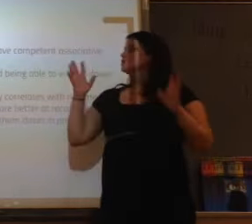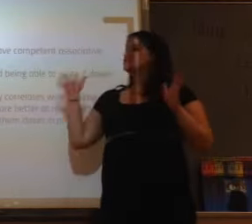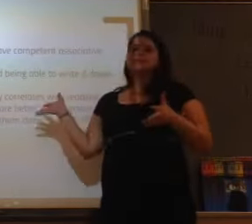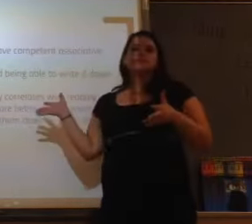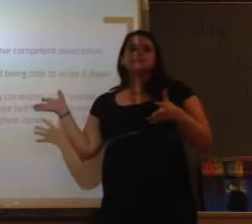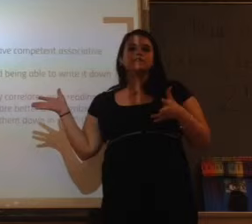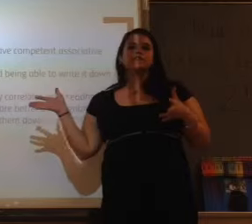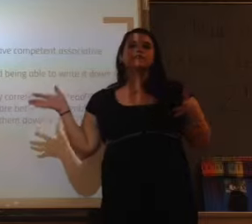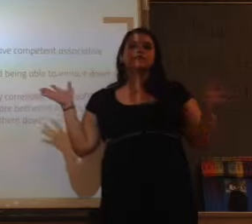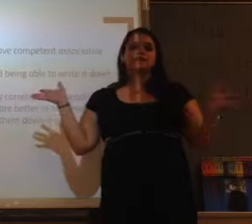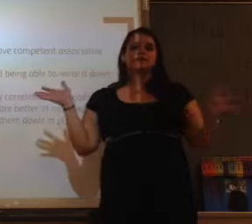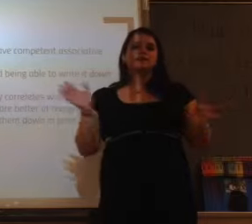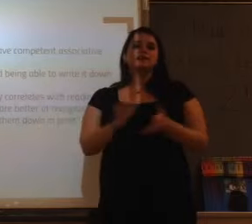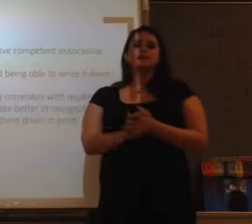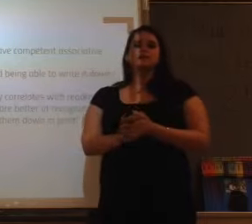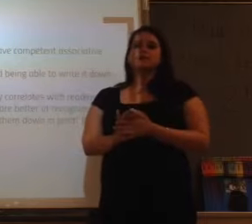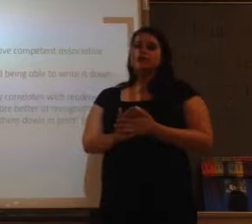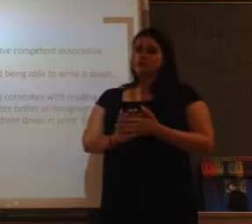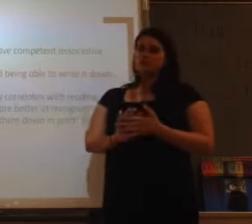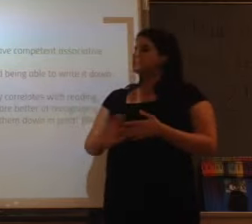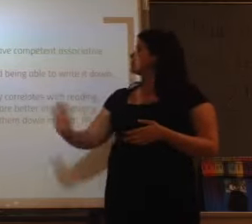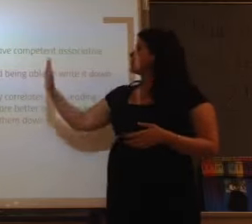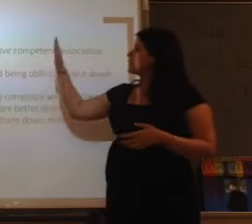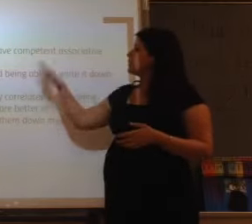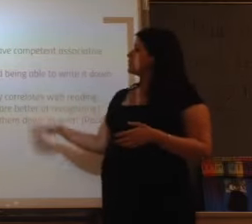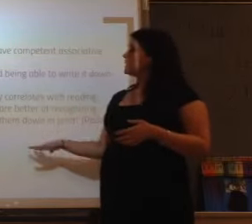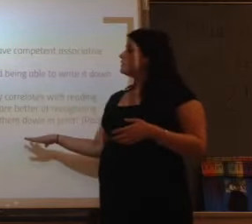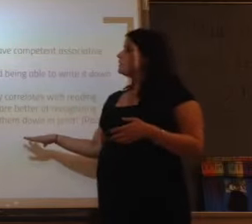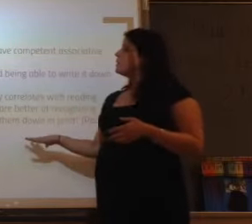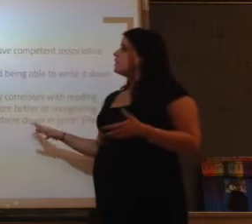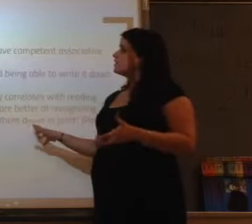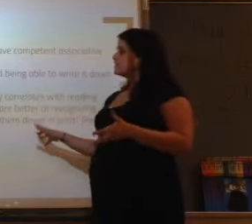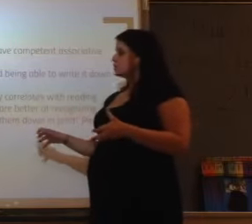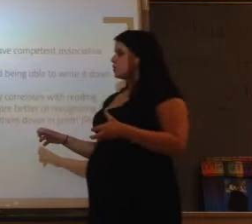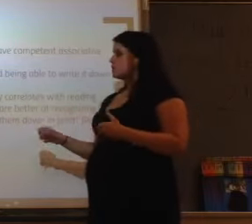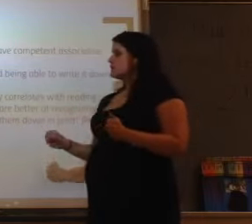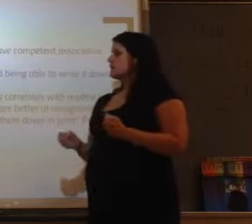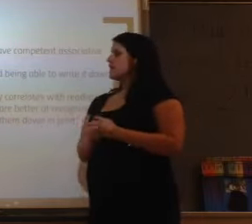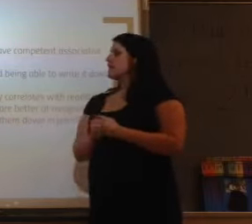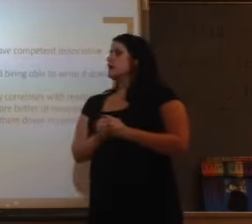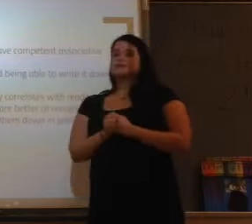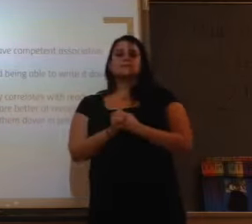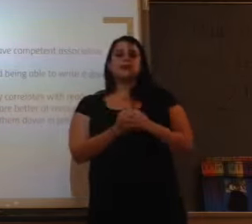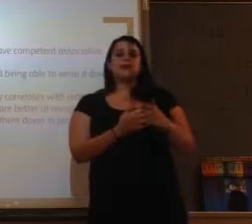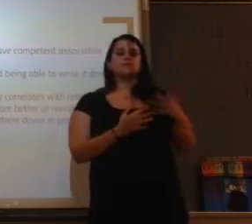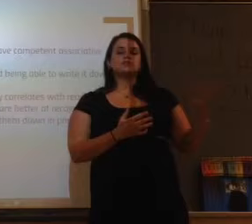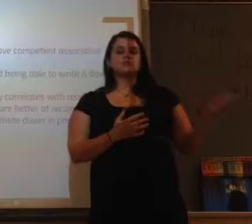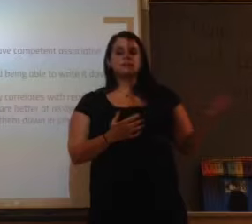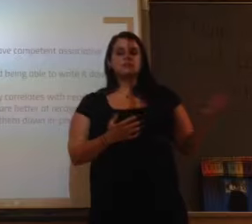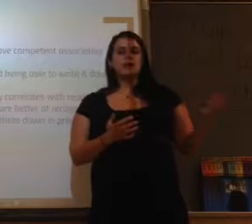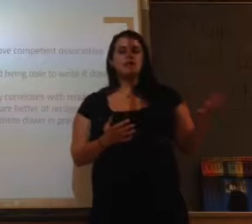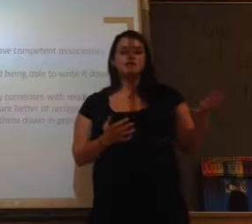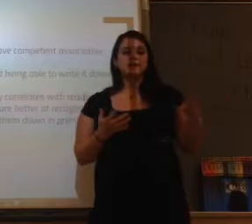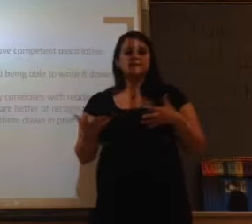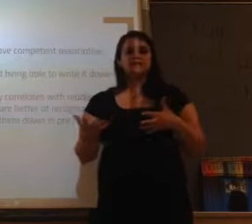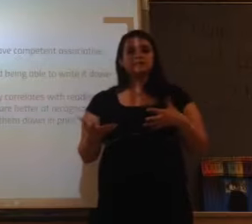So these are a few of the techniques that we can use to achieve these goals, and those are some of the methods that deaf